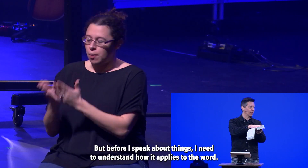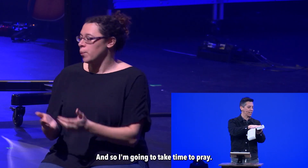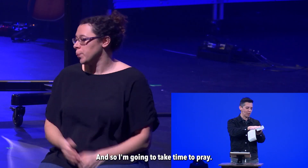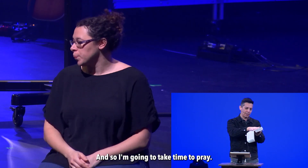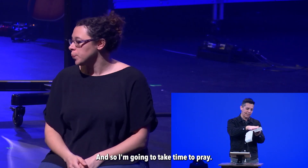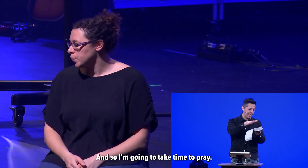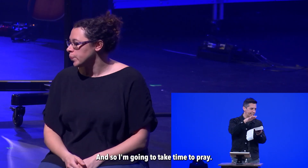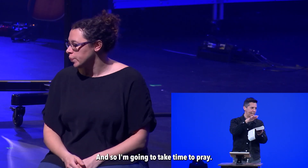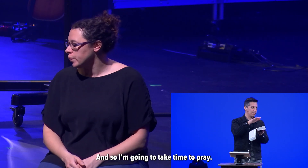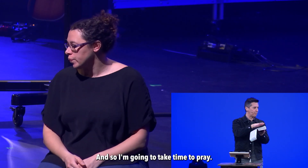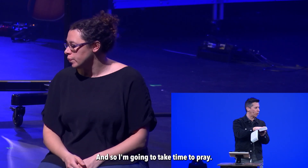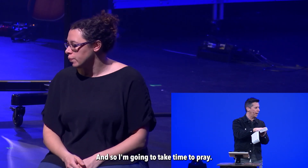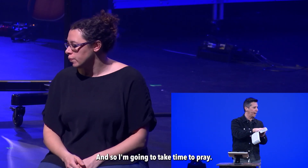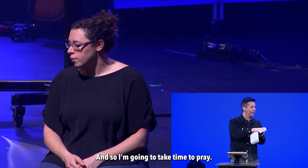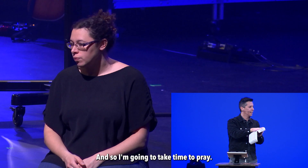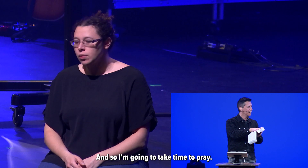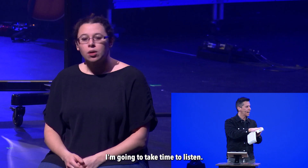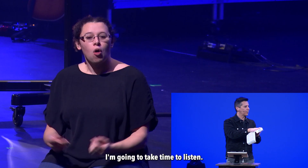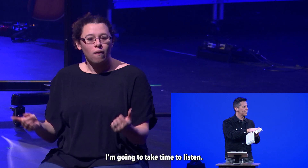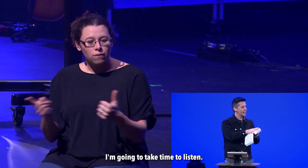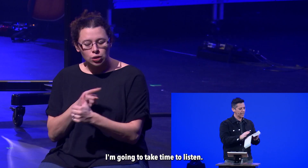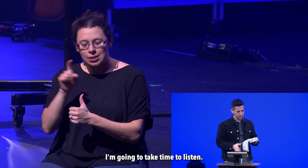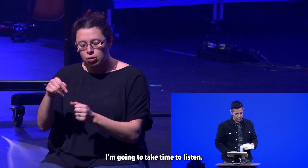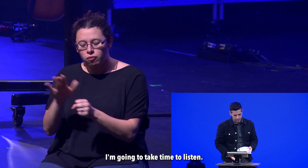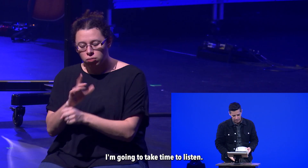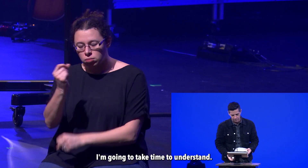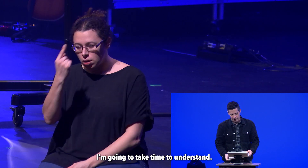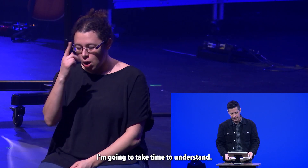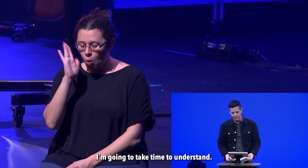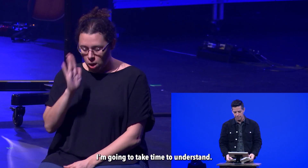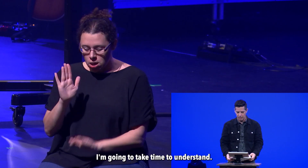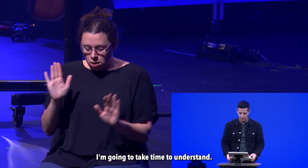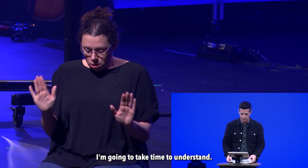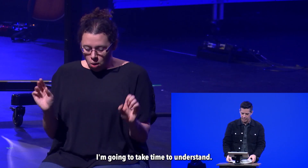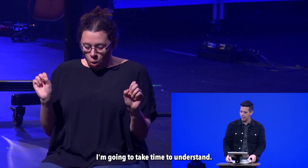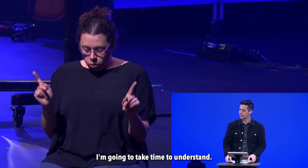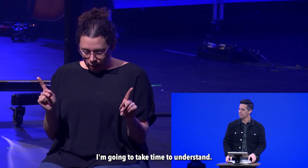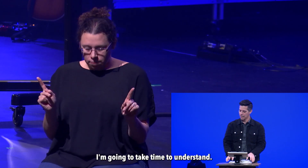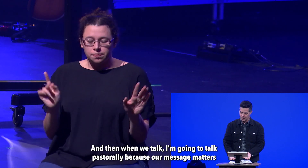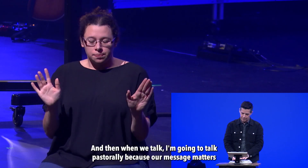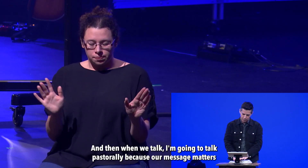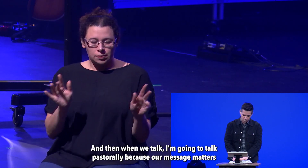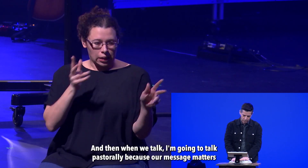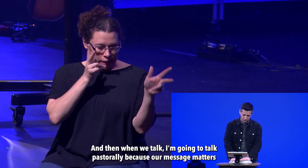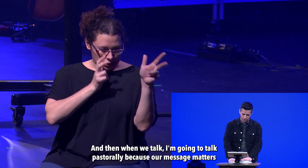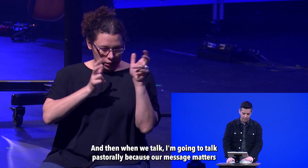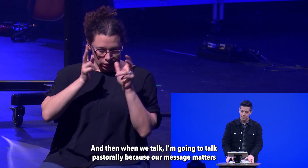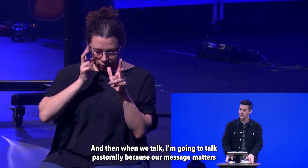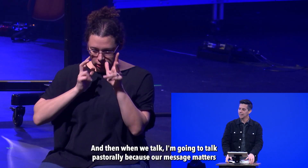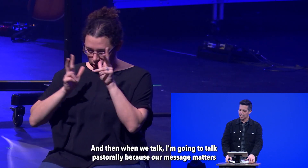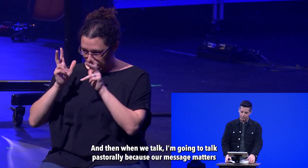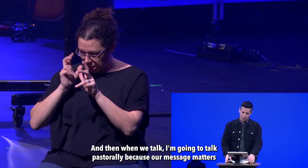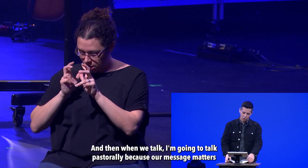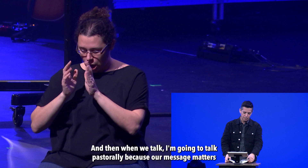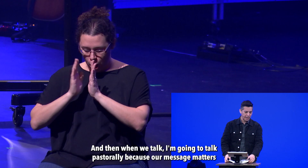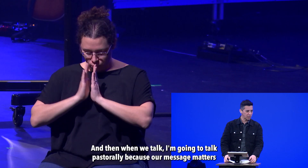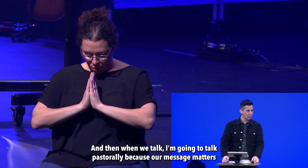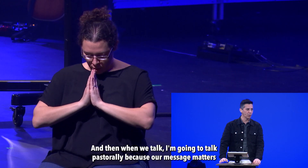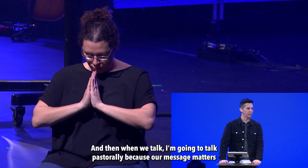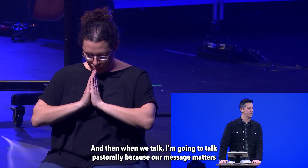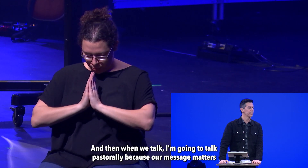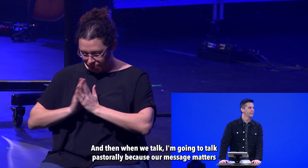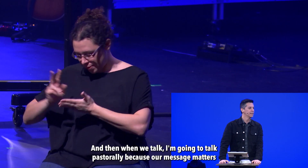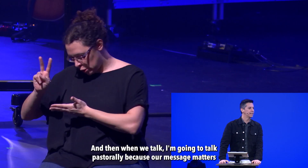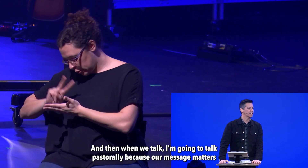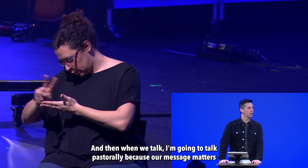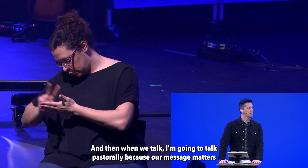to the Word. And so I'm going to take time to pray. I'm going to take time to listen. I'm going to take time to understand. And then when we talk, I'm going to talk